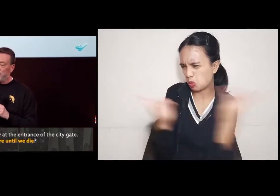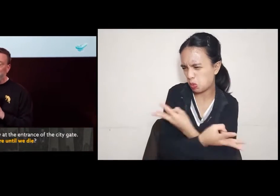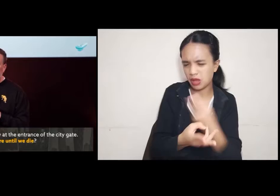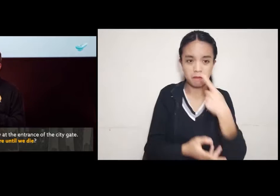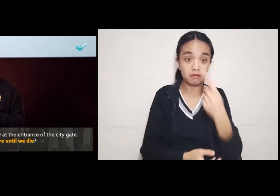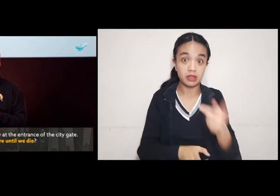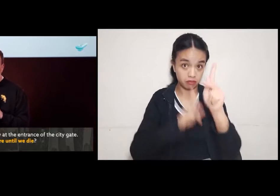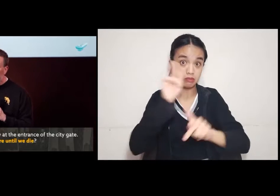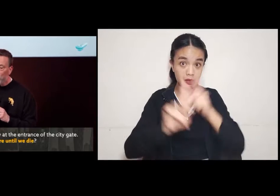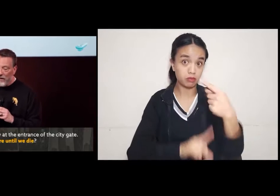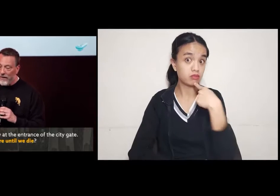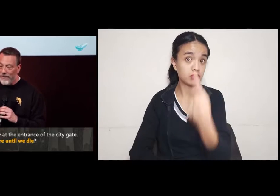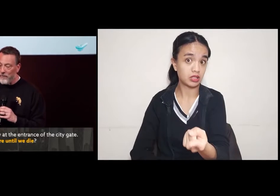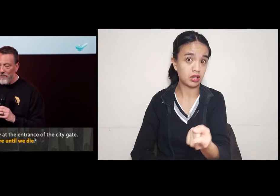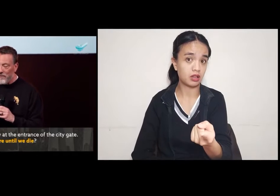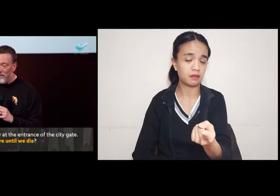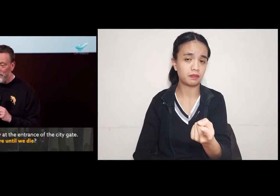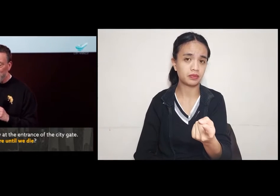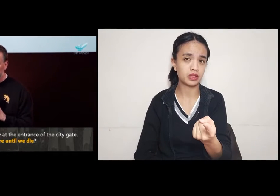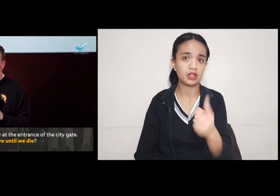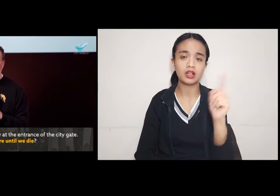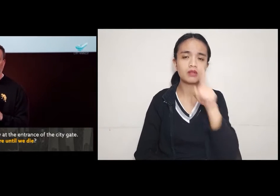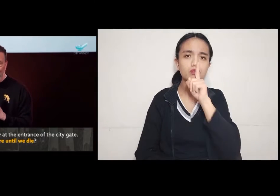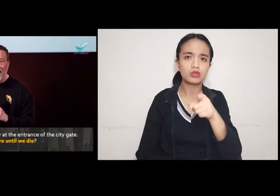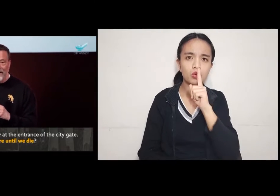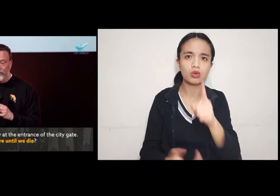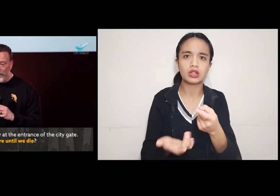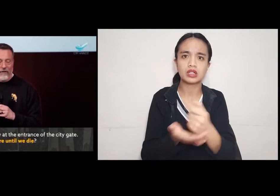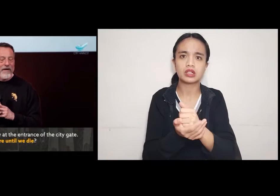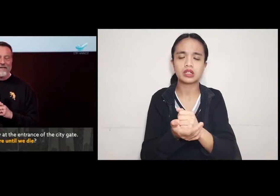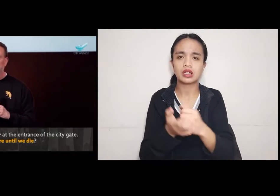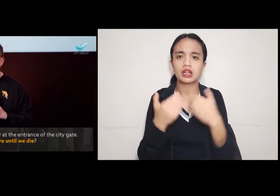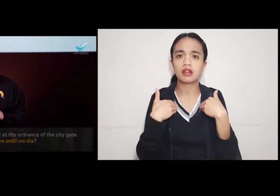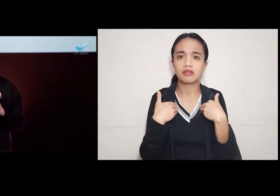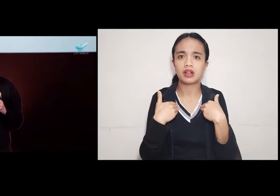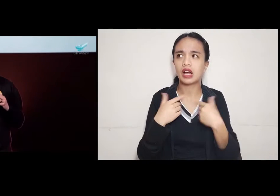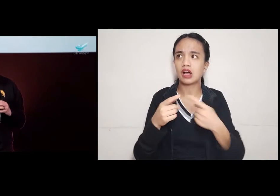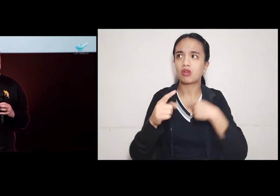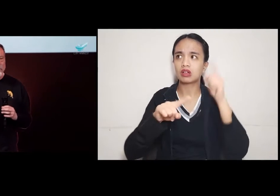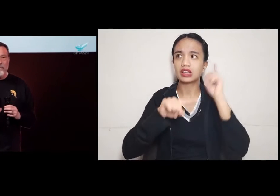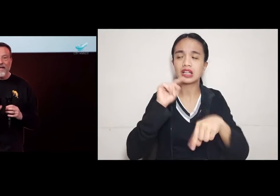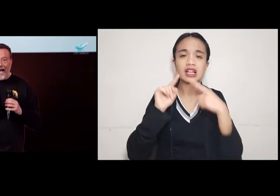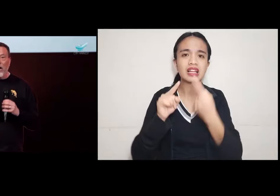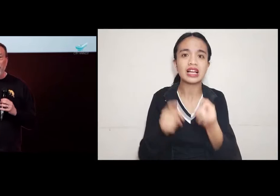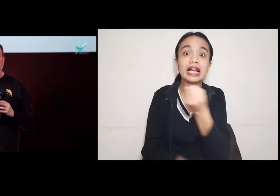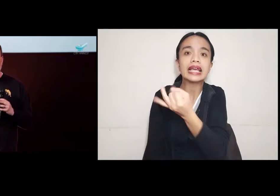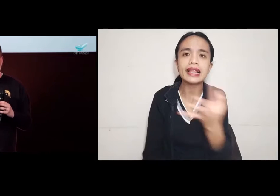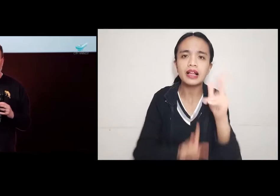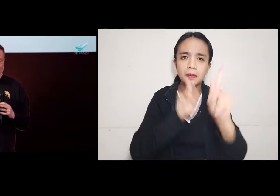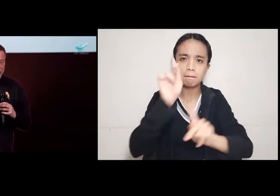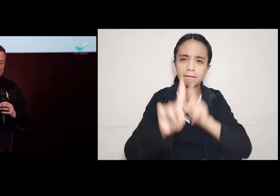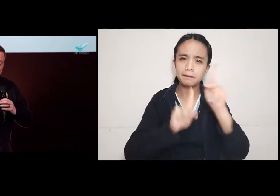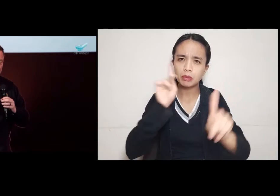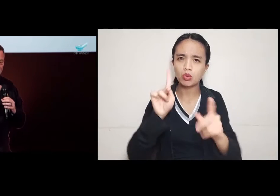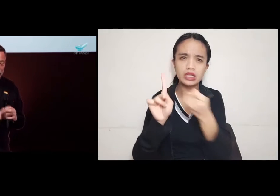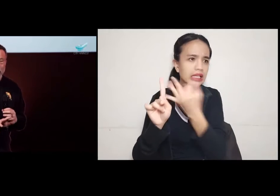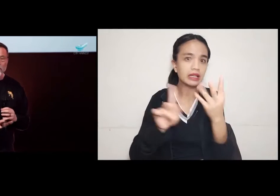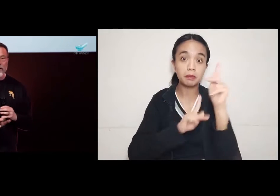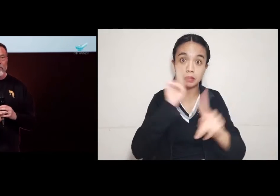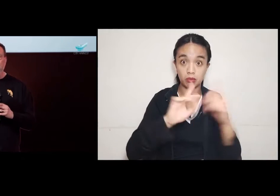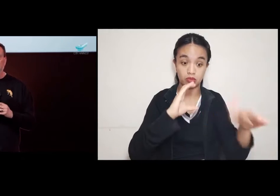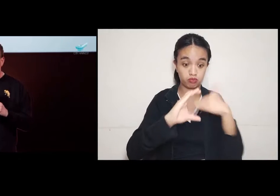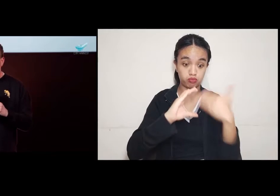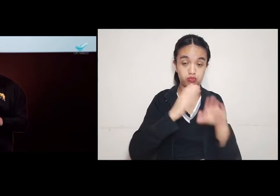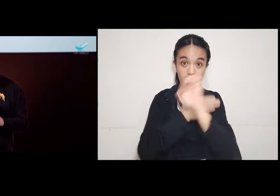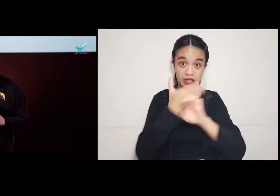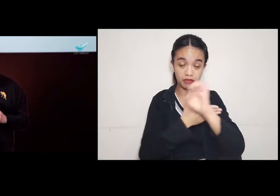are always telling you it's going to go downhill from here. In fact, I cannot tell you how many people have emailed